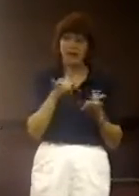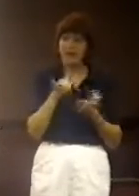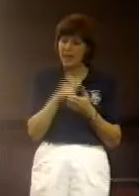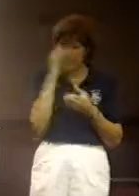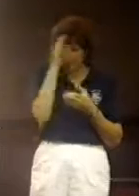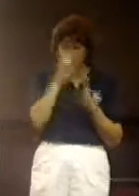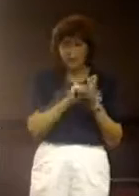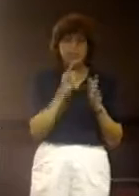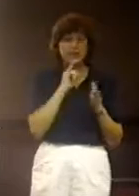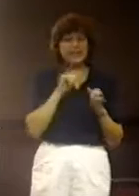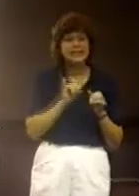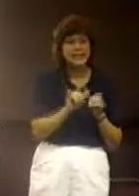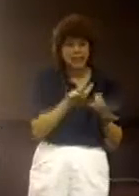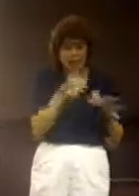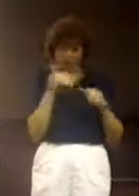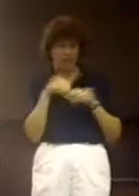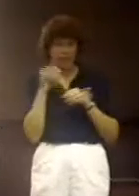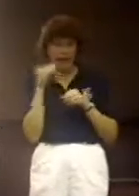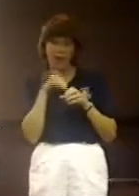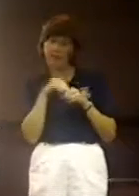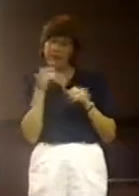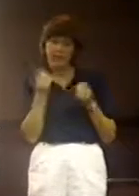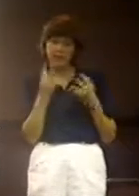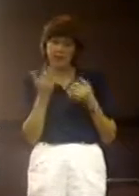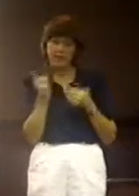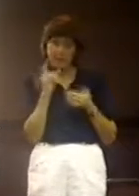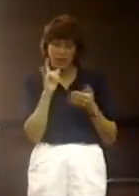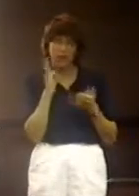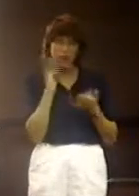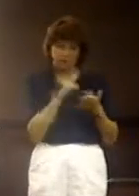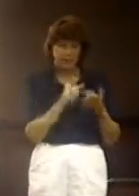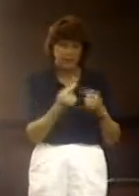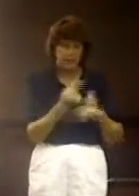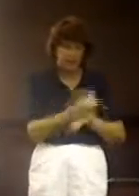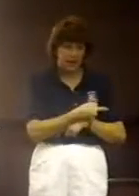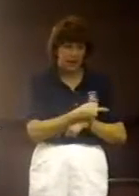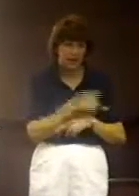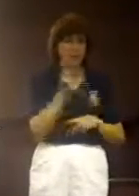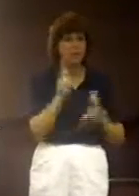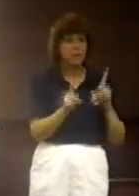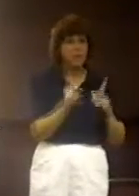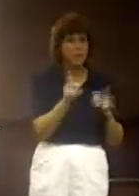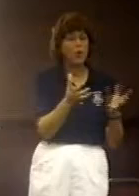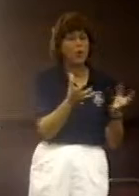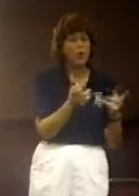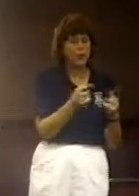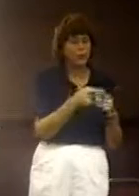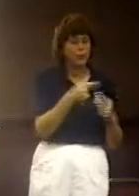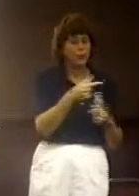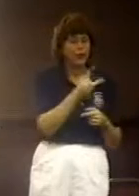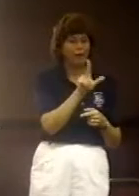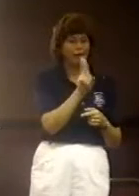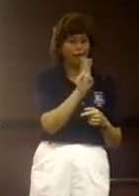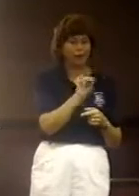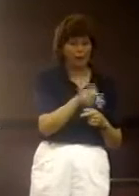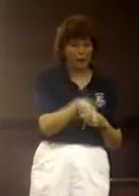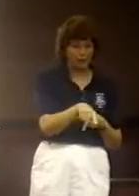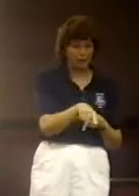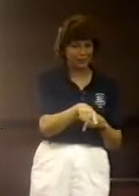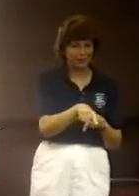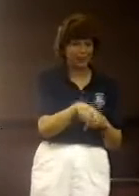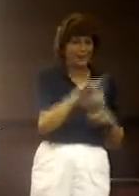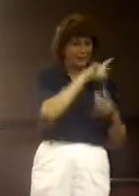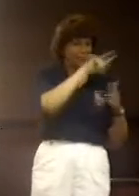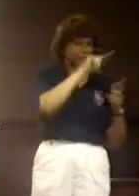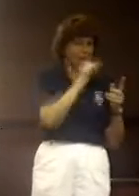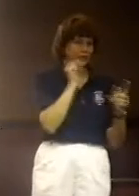that information is still left out in many things that you'll read today. People want to glump total communication